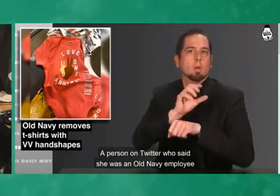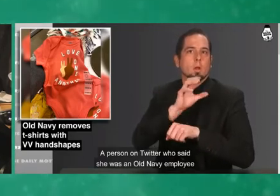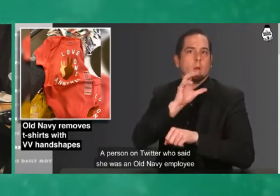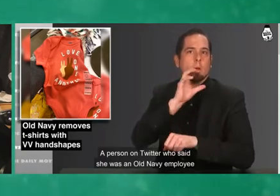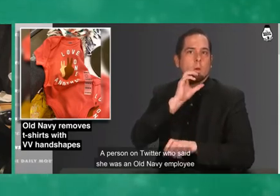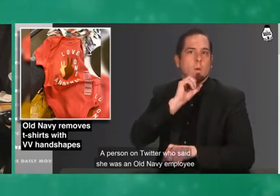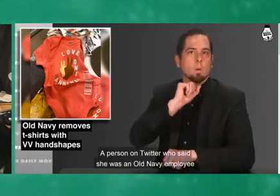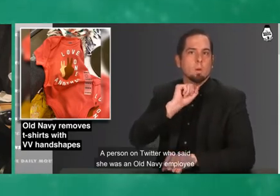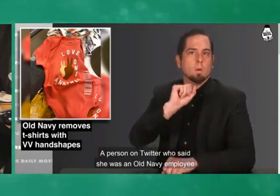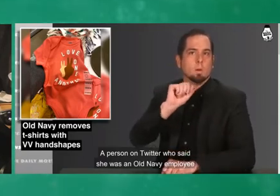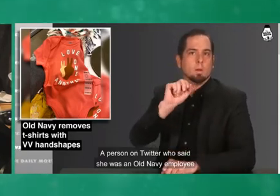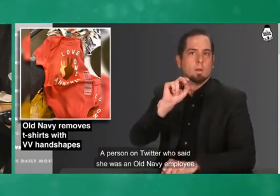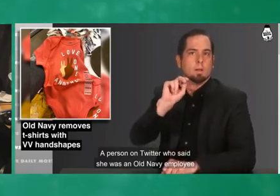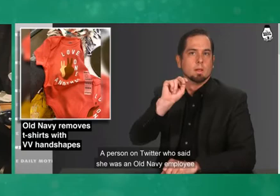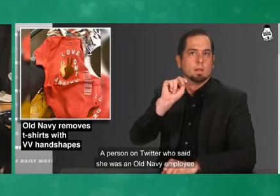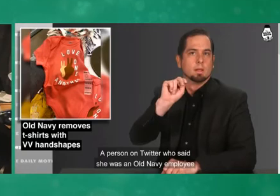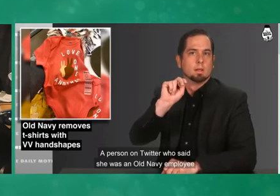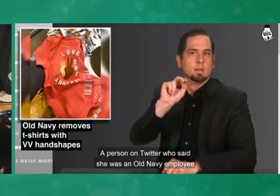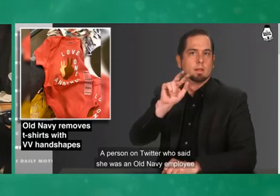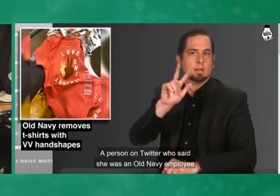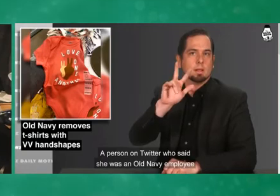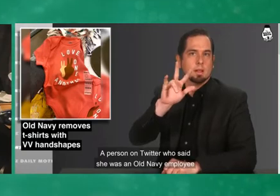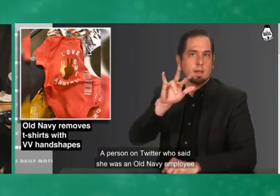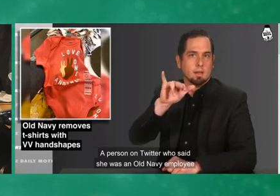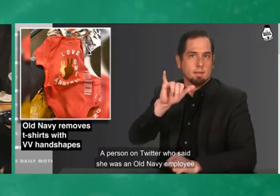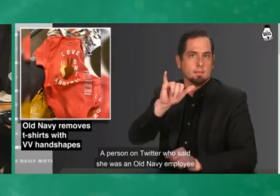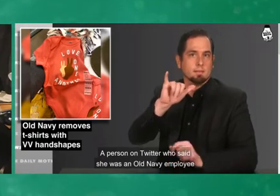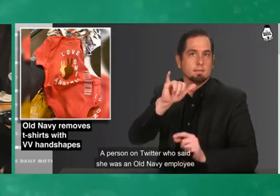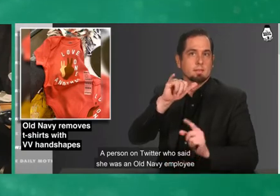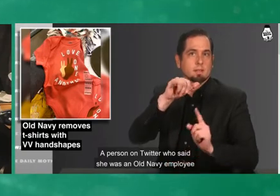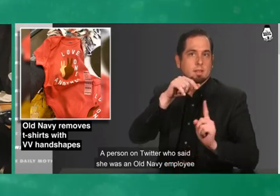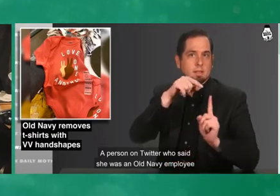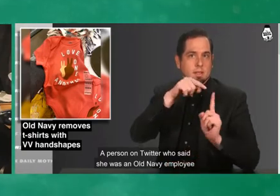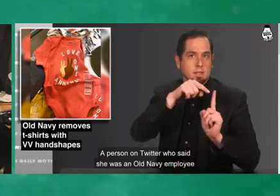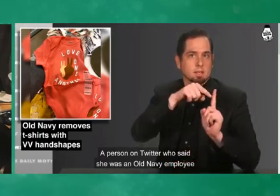at Old Navy.